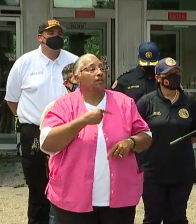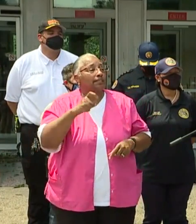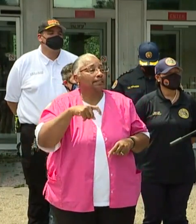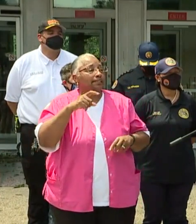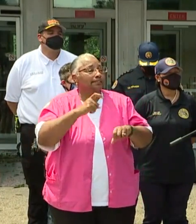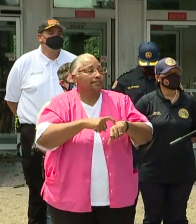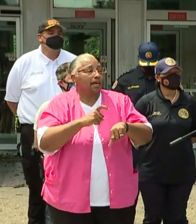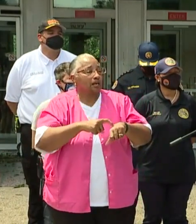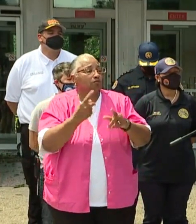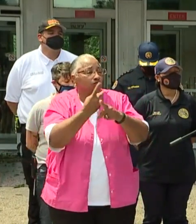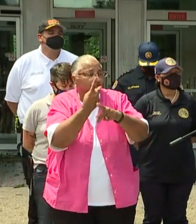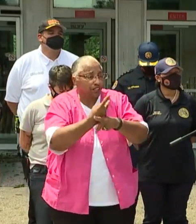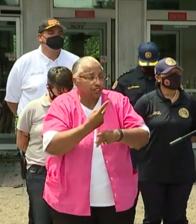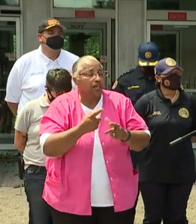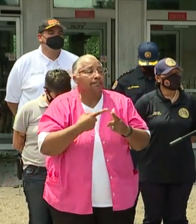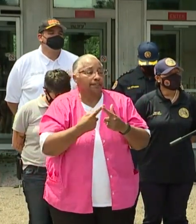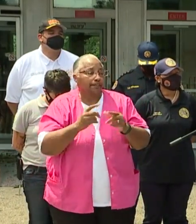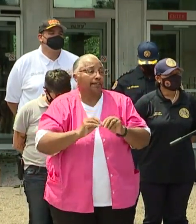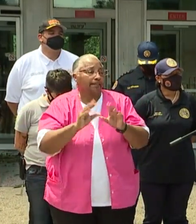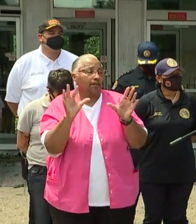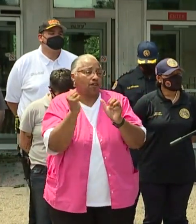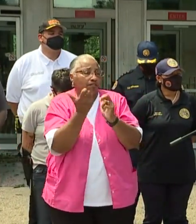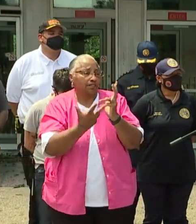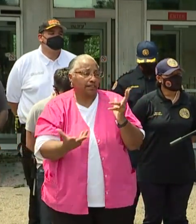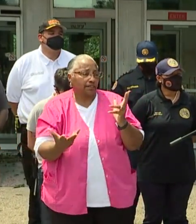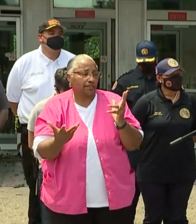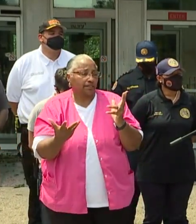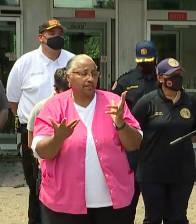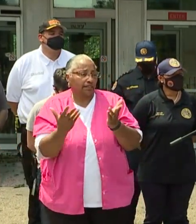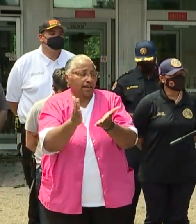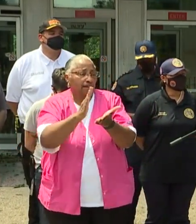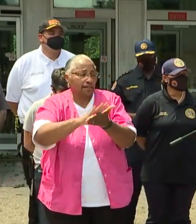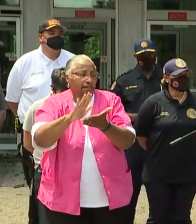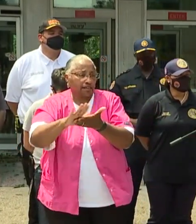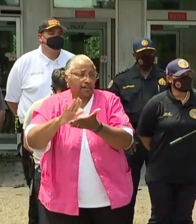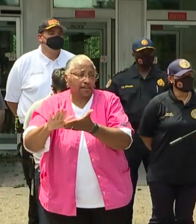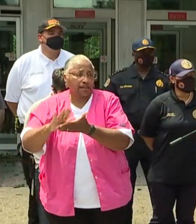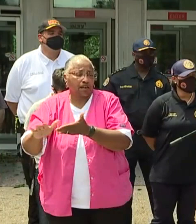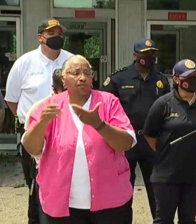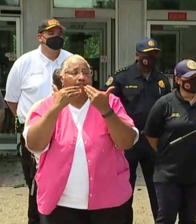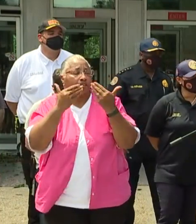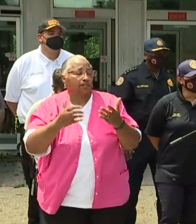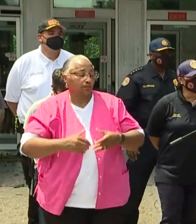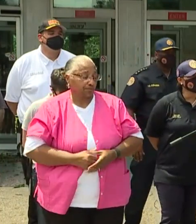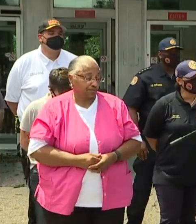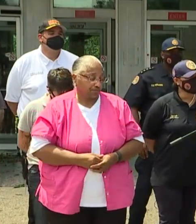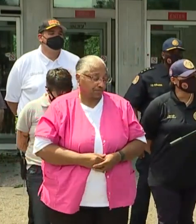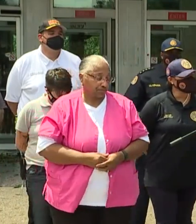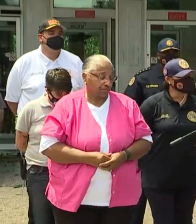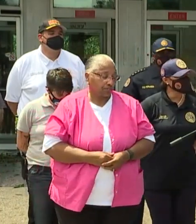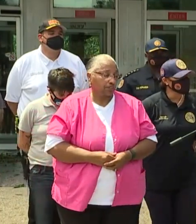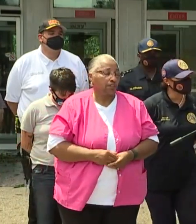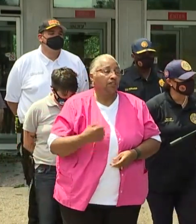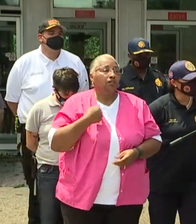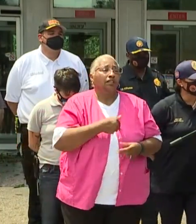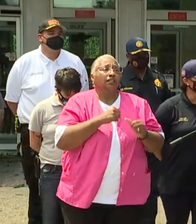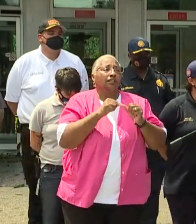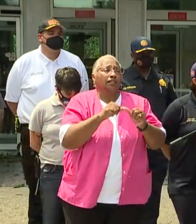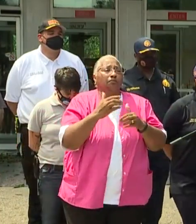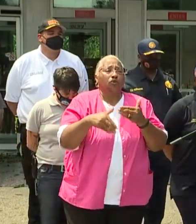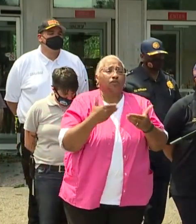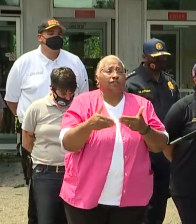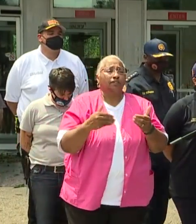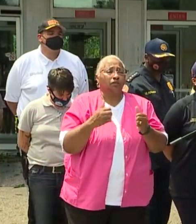and clear it. Thank you so much. Thank you so much. Ramsey, and we're going to keep it moving